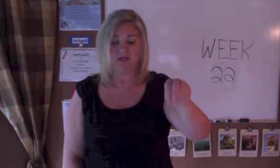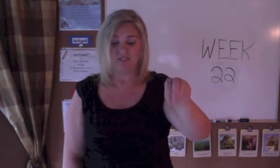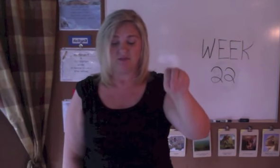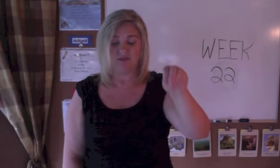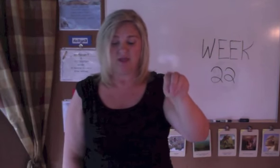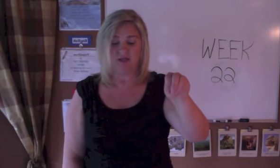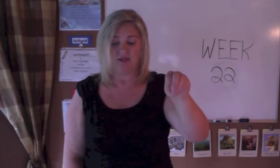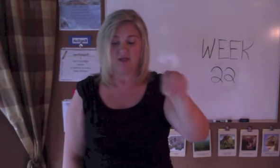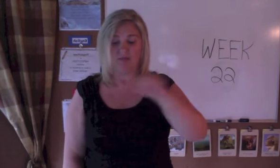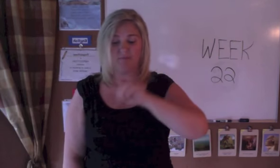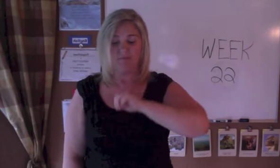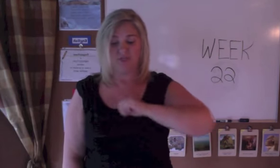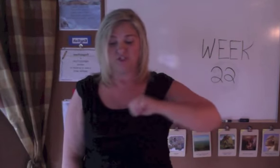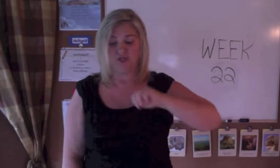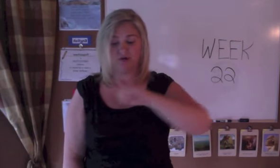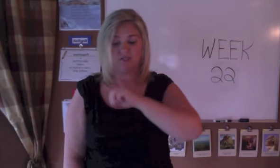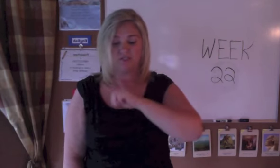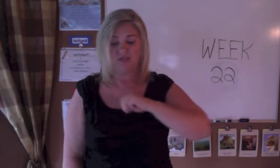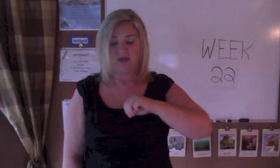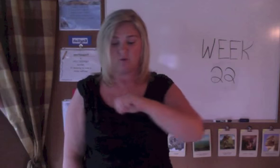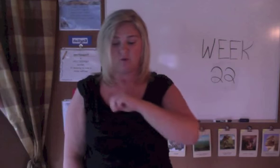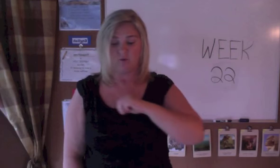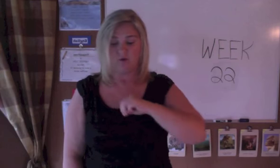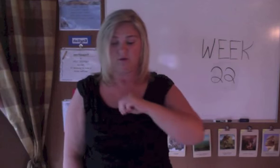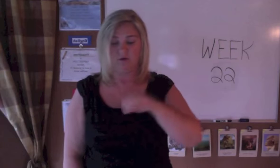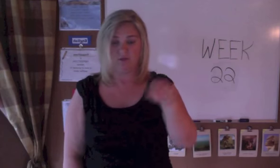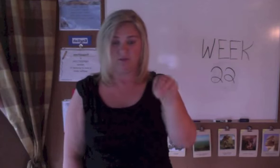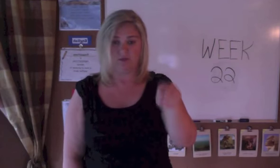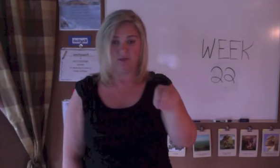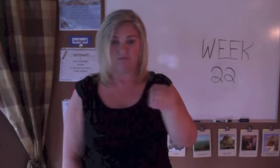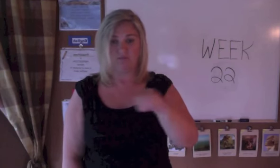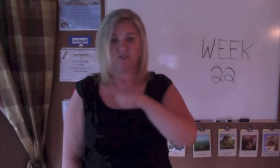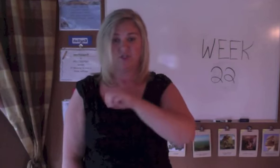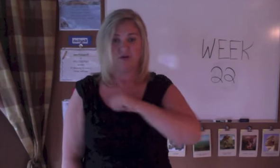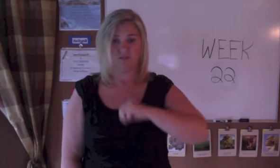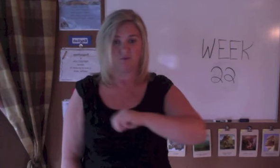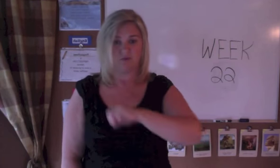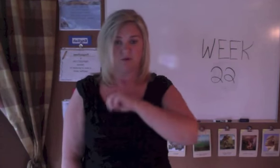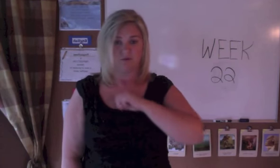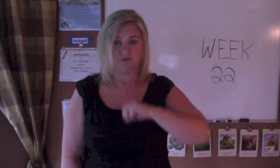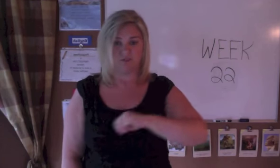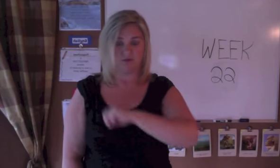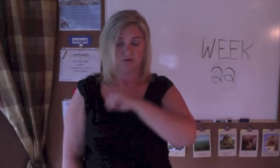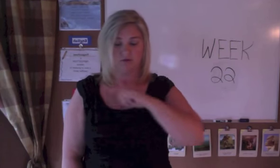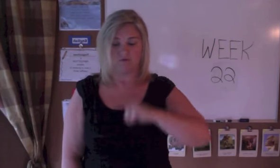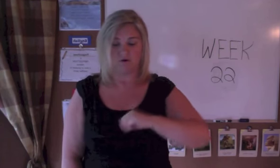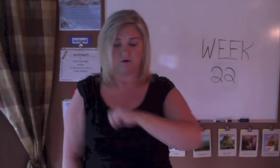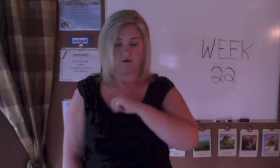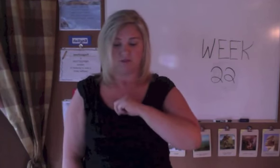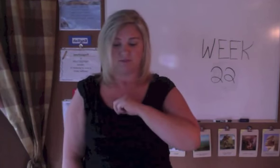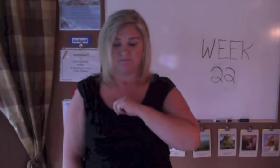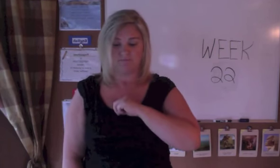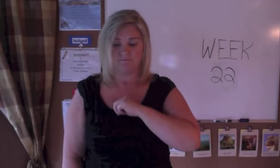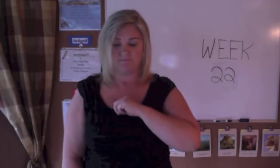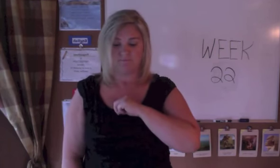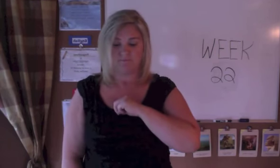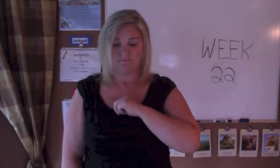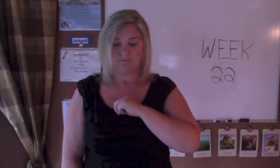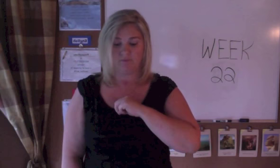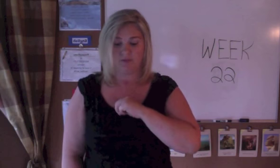Elizabeth Elliot, missionaries to Ecuador. So M for missionaries, and we're going to circle it over our heart.